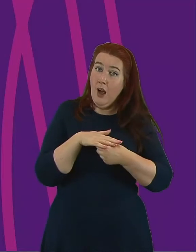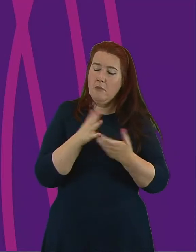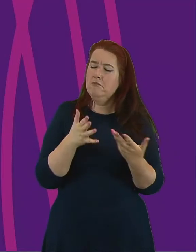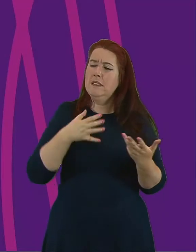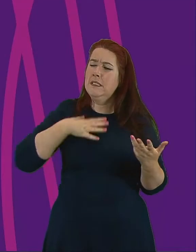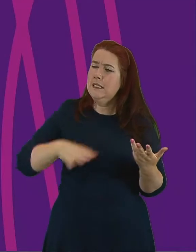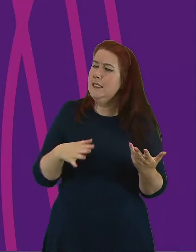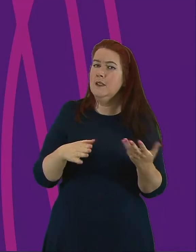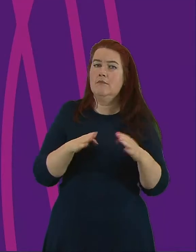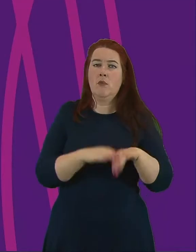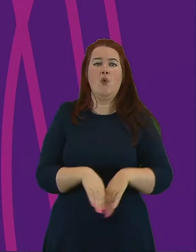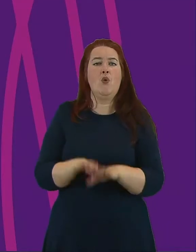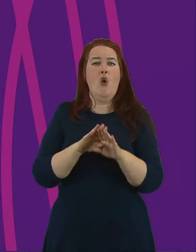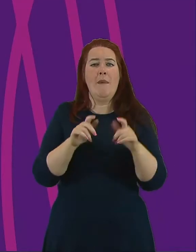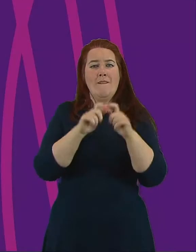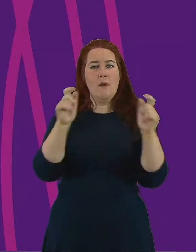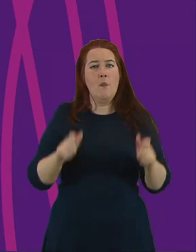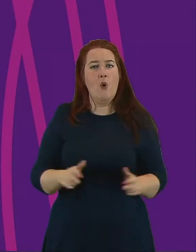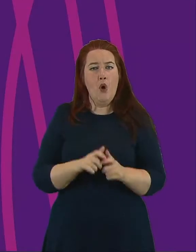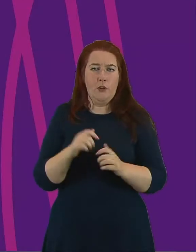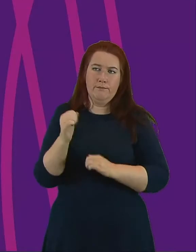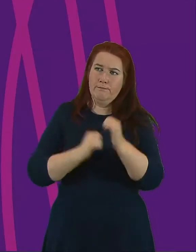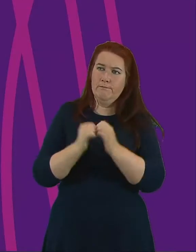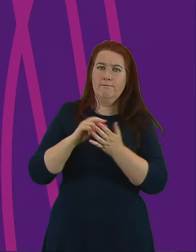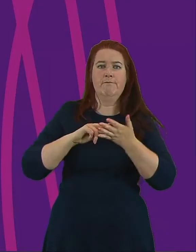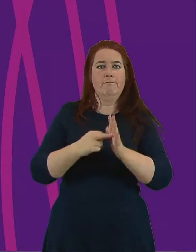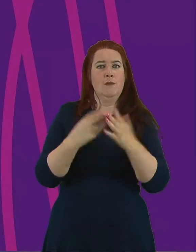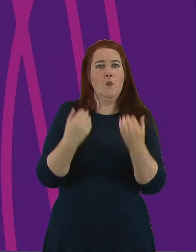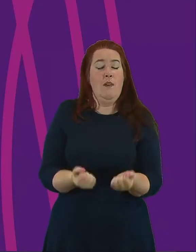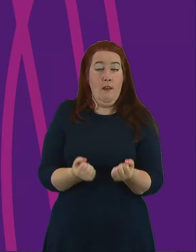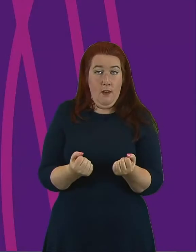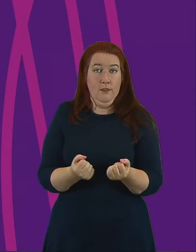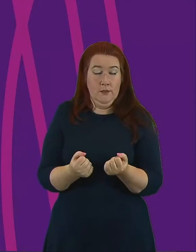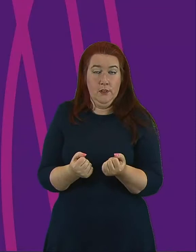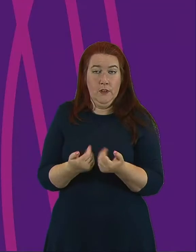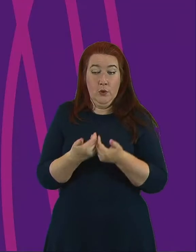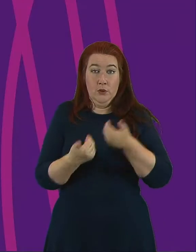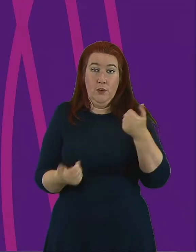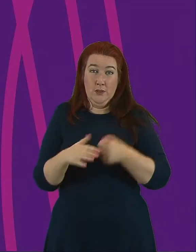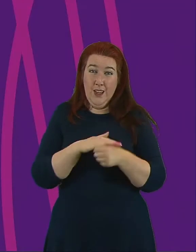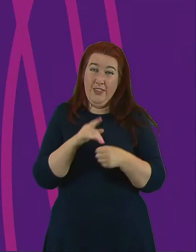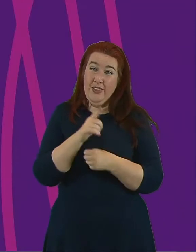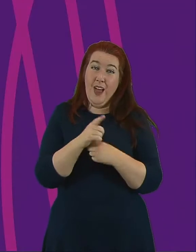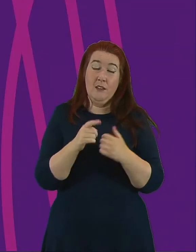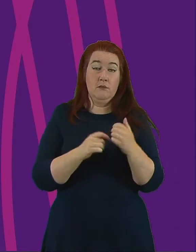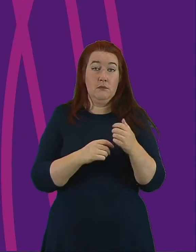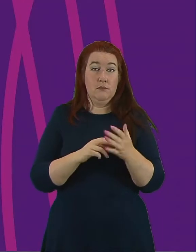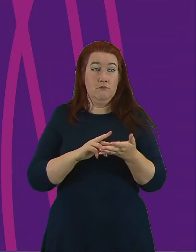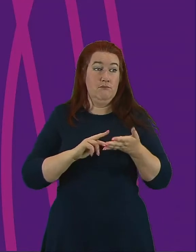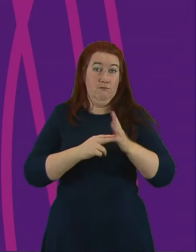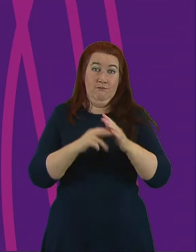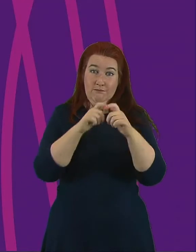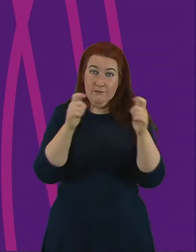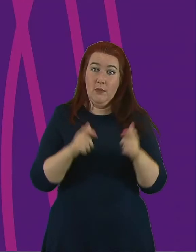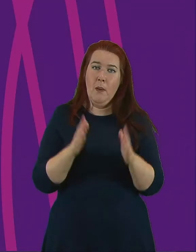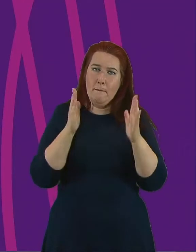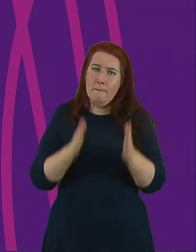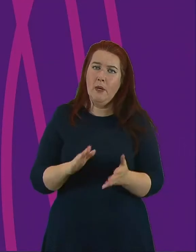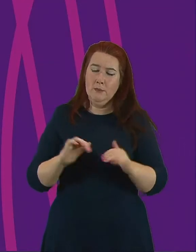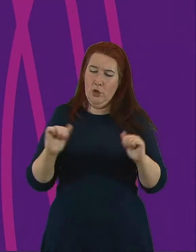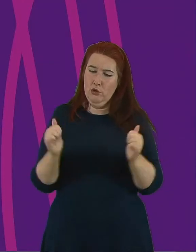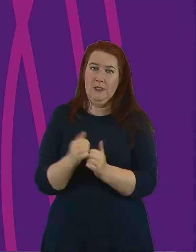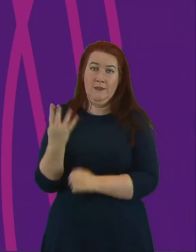a common framework to be put in place, then that common framework must be agreed by the administrations of the